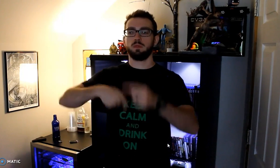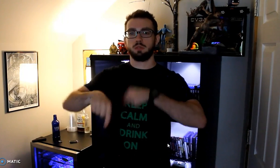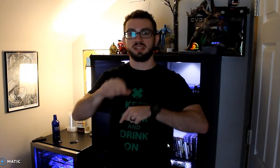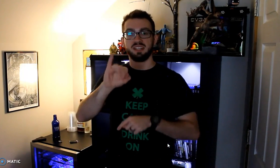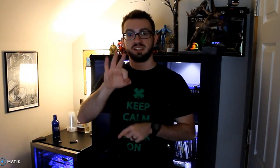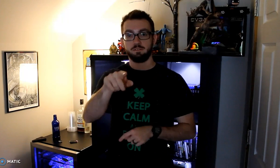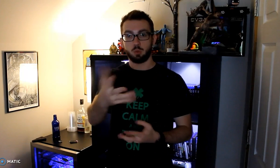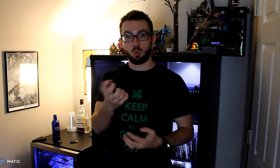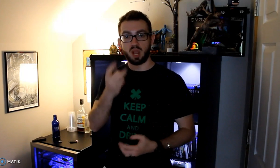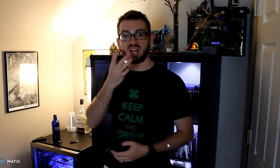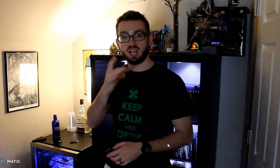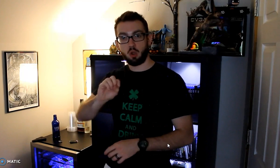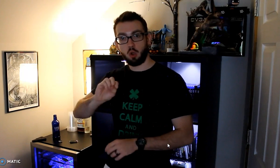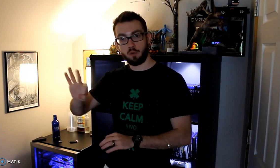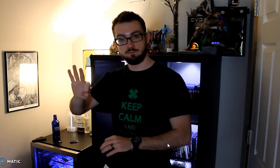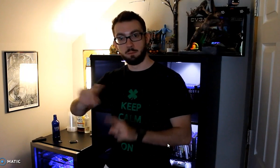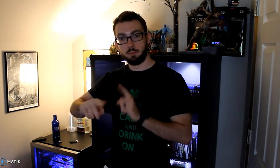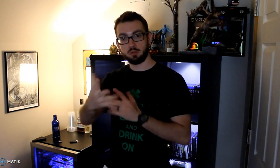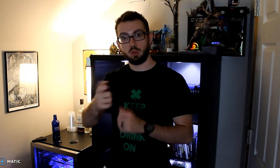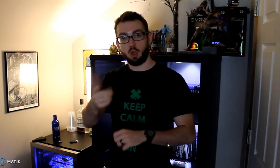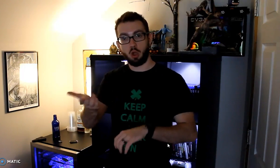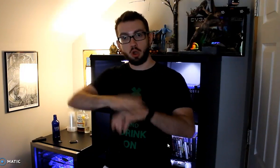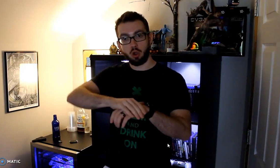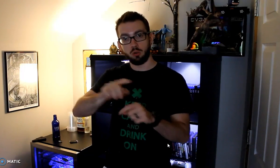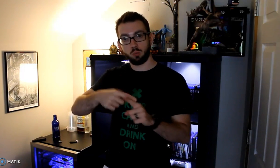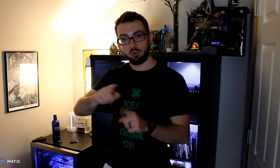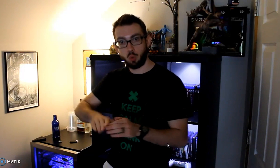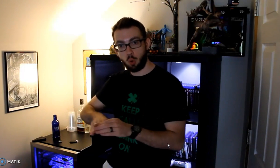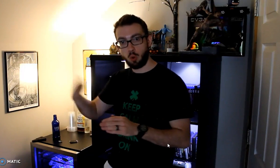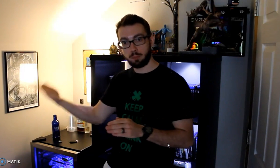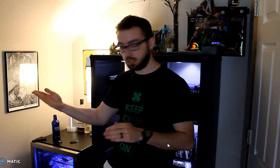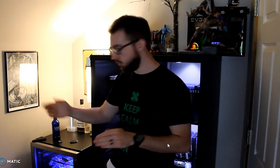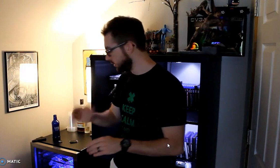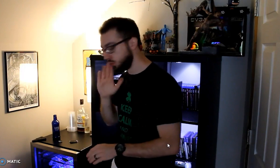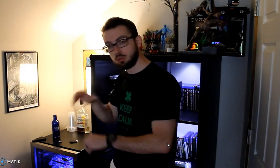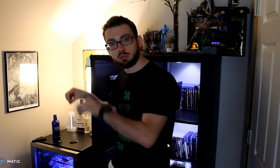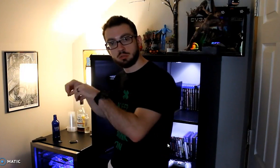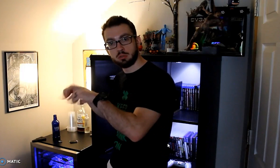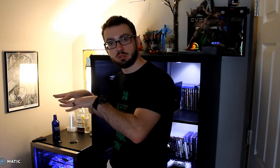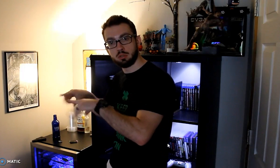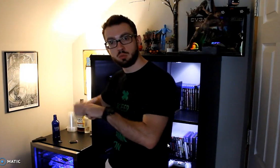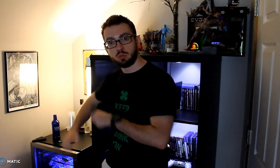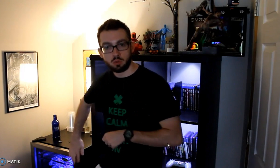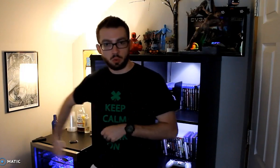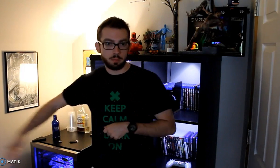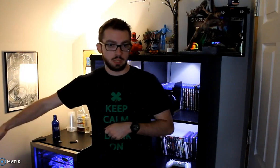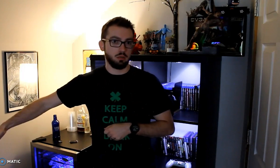up the fridge, hold on, wait, let me back up. If you turn it off and on, opening it up, the light